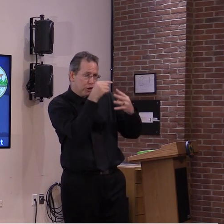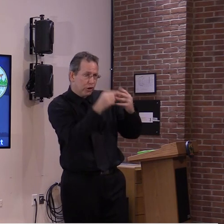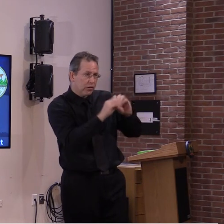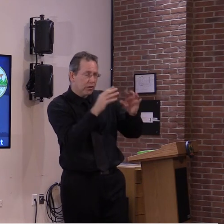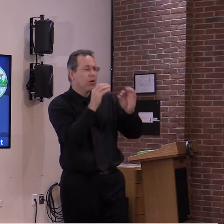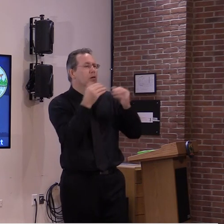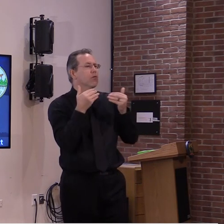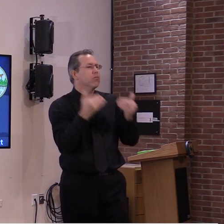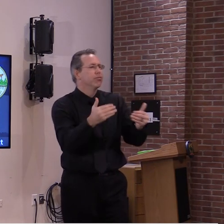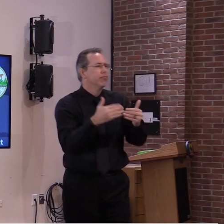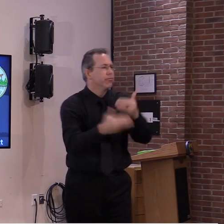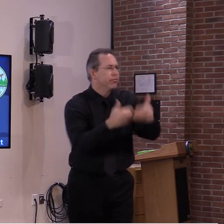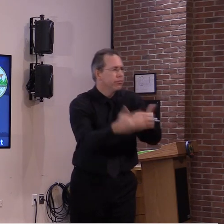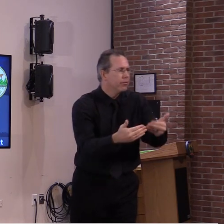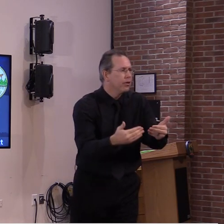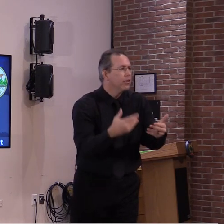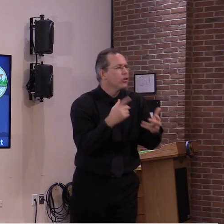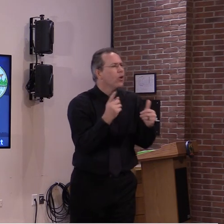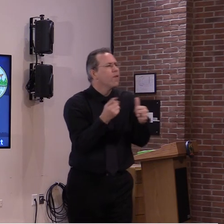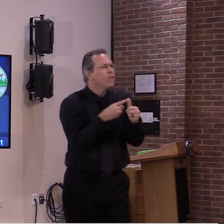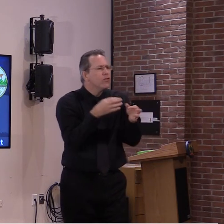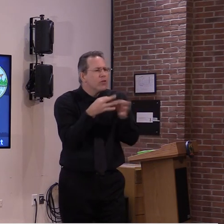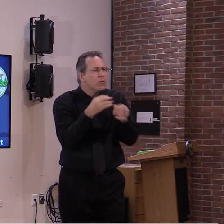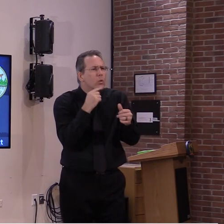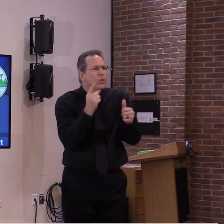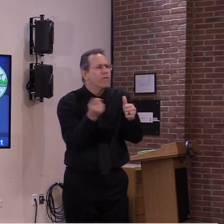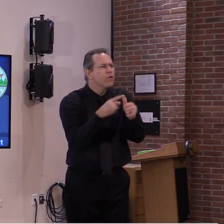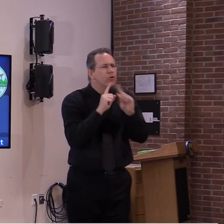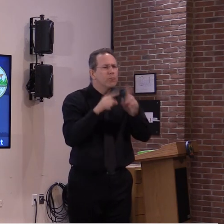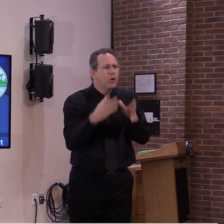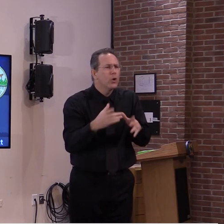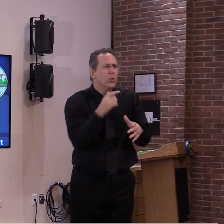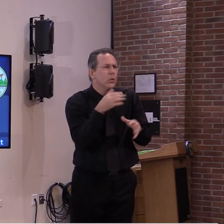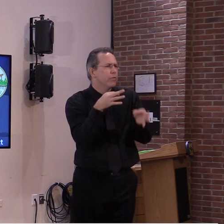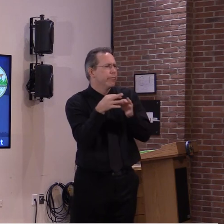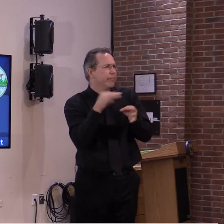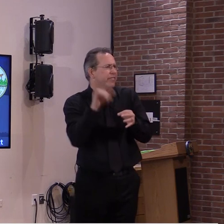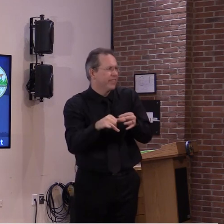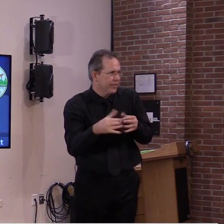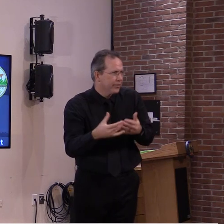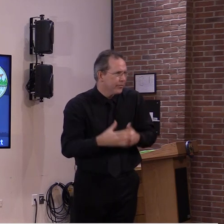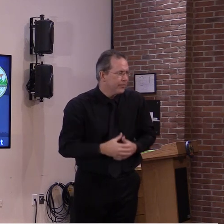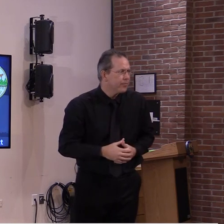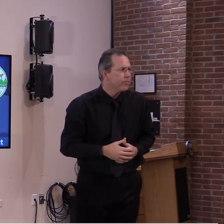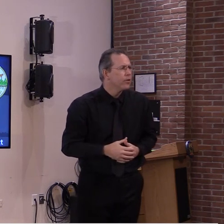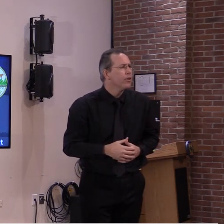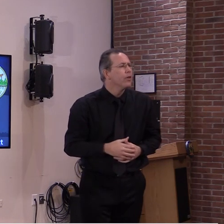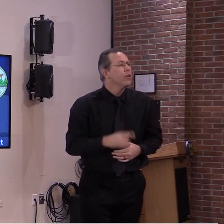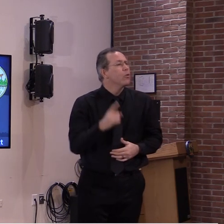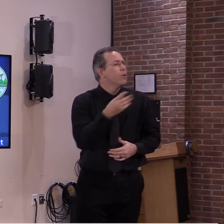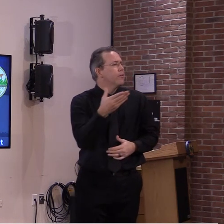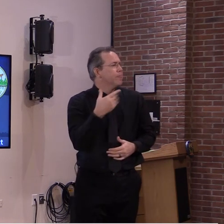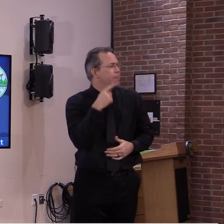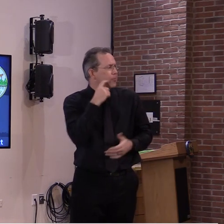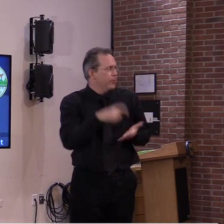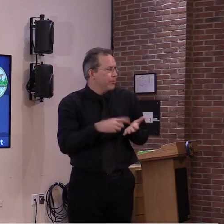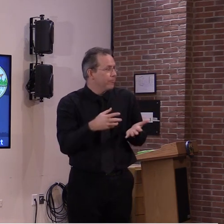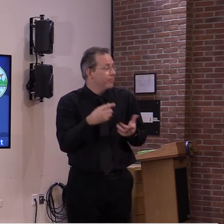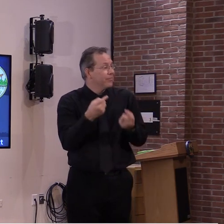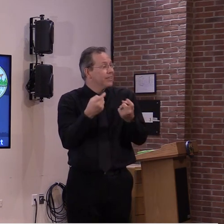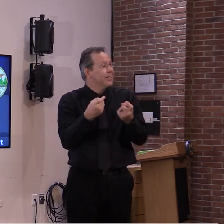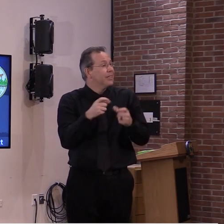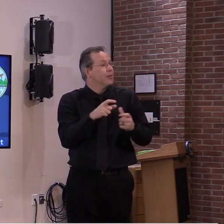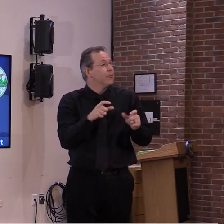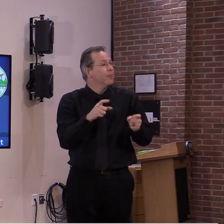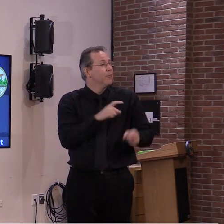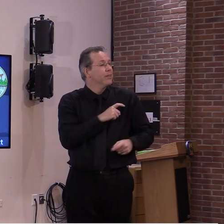first responders. The one thing that you had mentioned with the ski patrol troubles me, and we'll look into